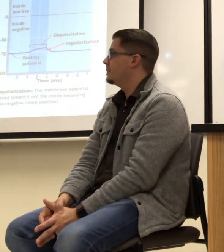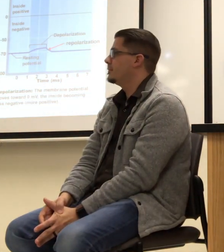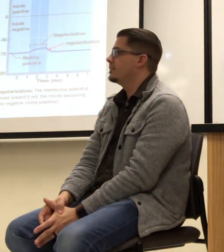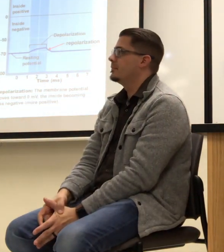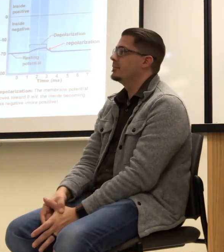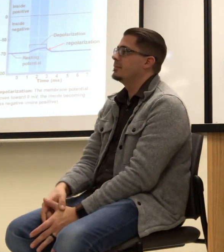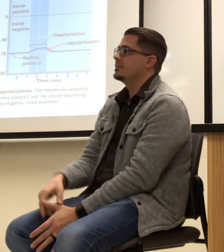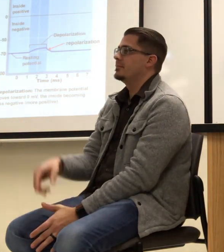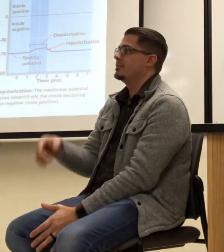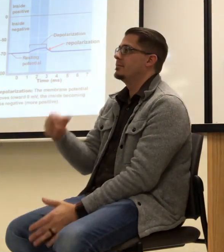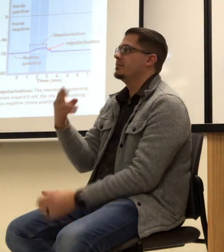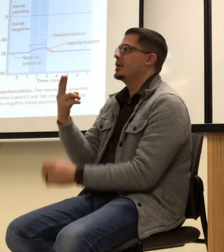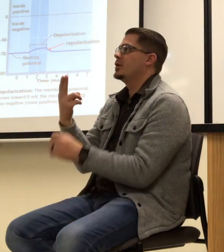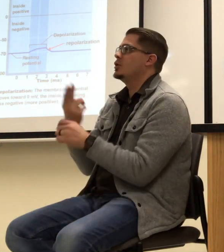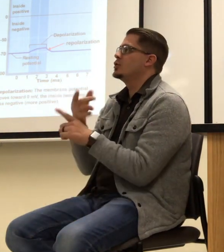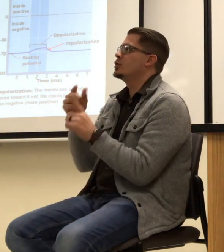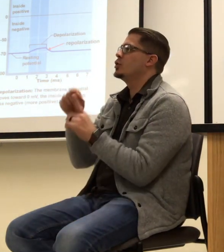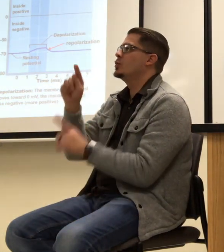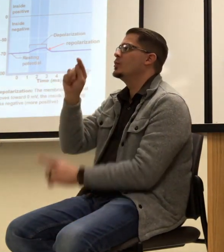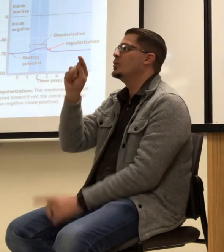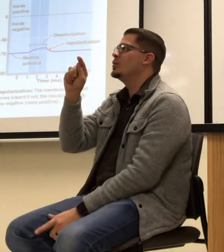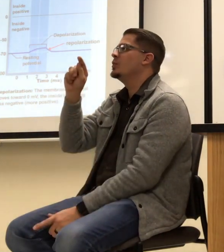depolarizations. They could be bigger.